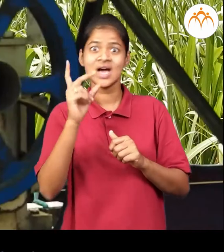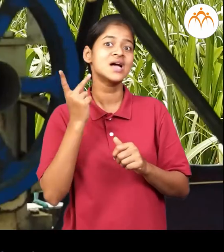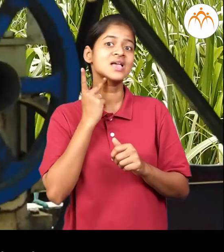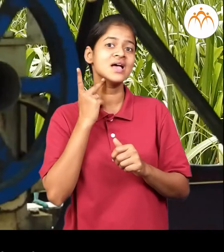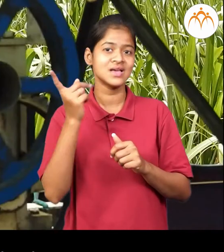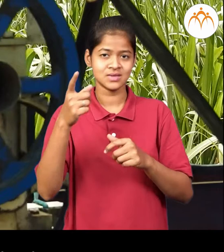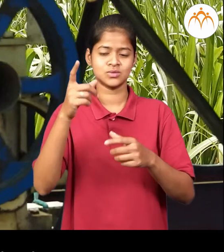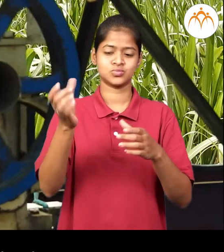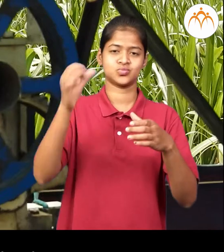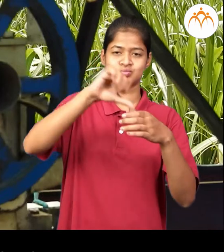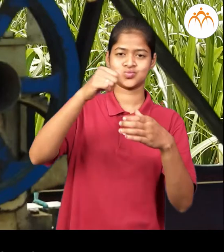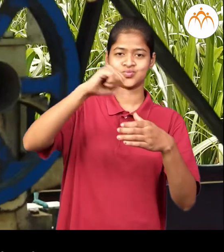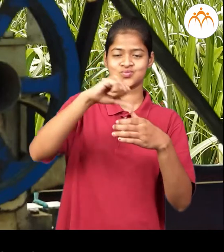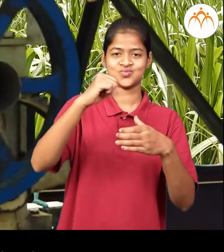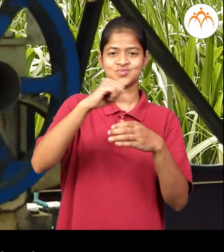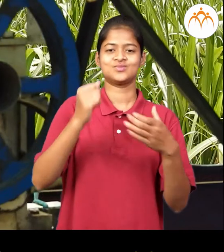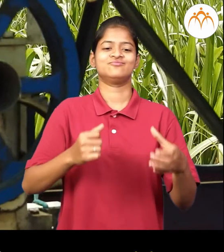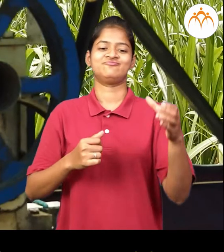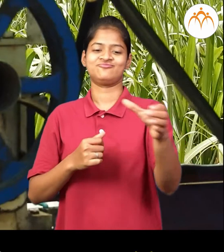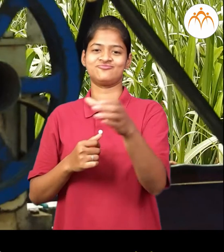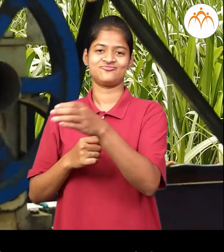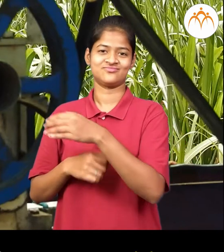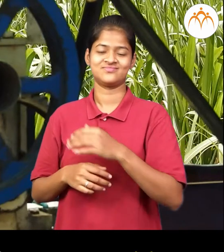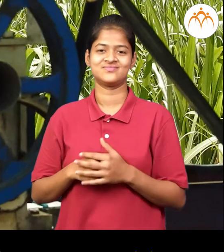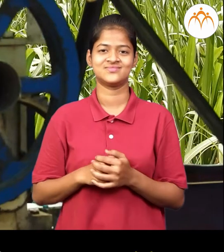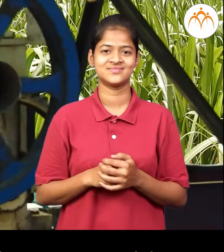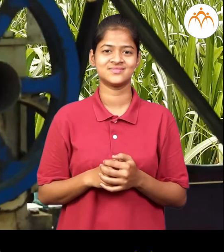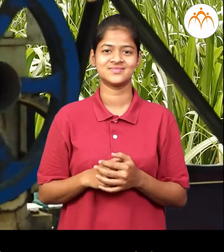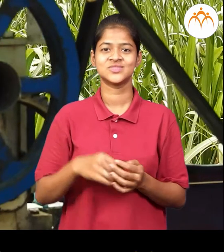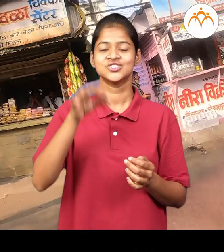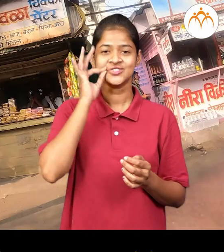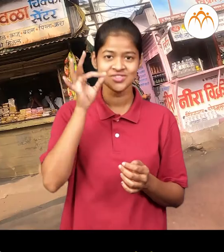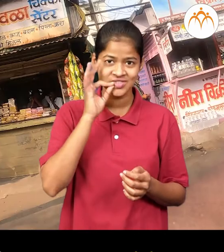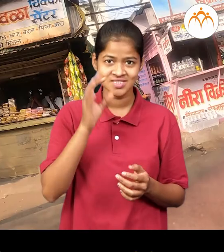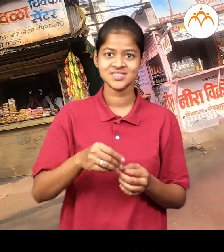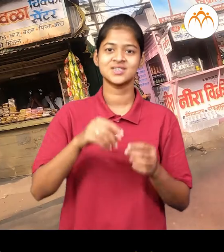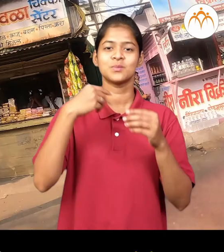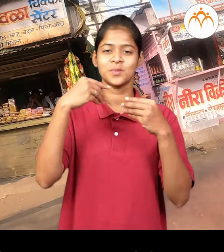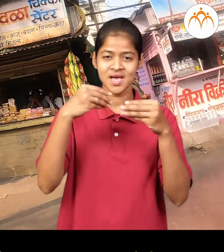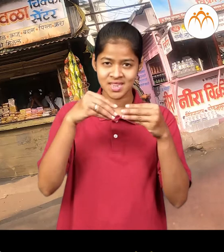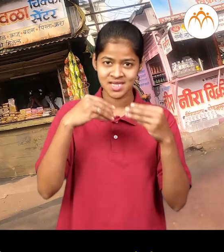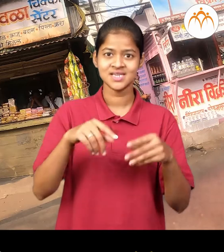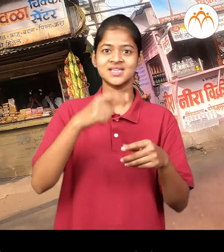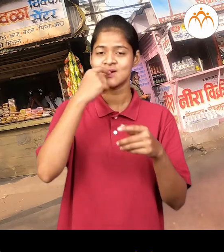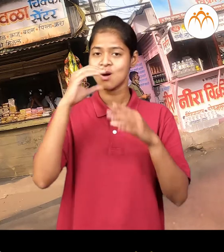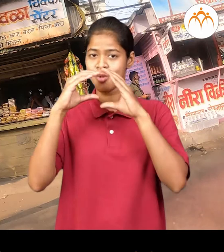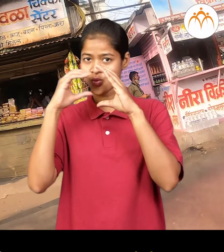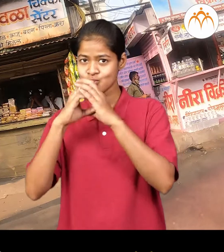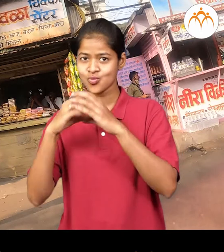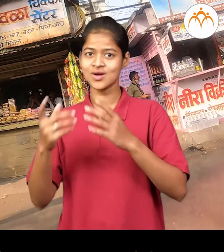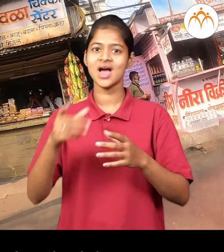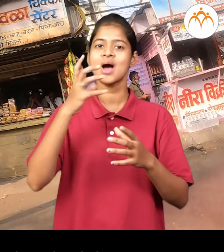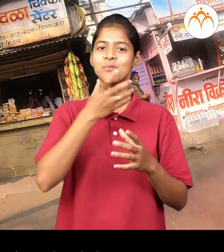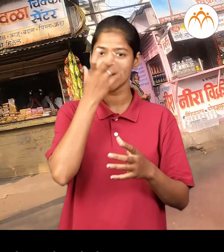There was a juice bar. The uncle there was extracting sugar cane juice.